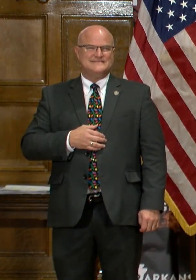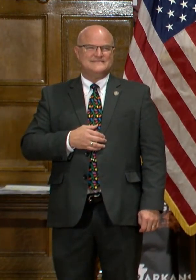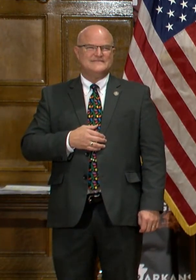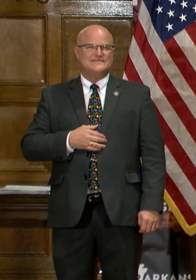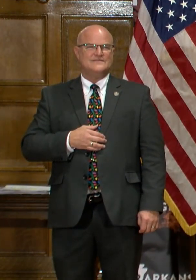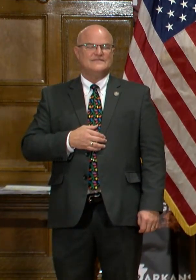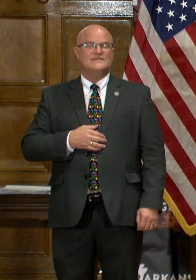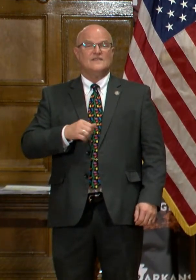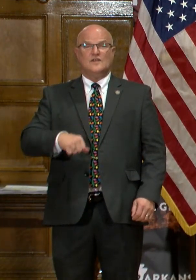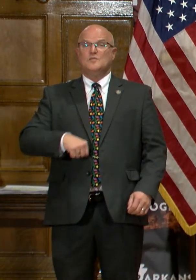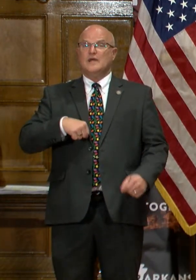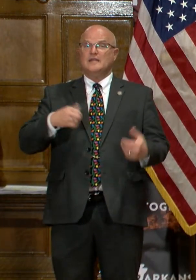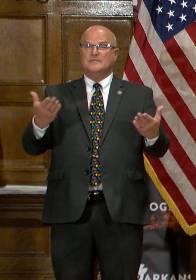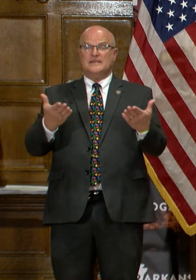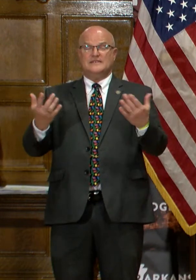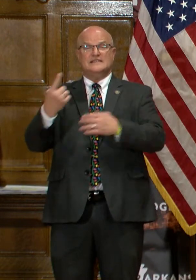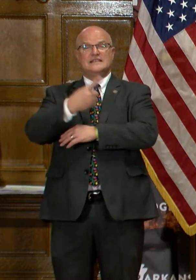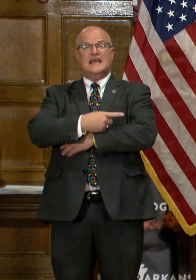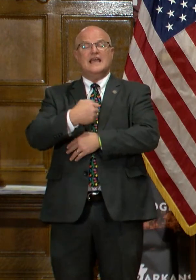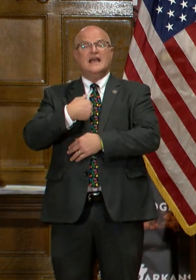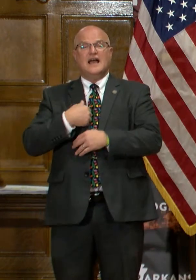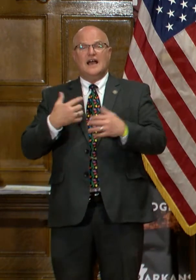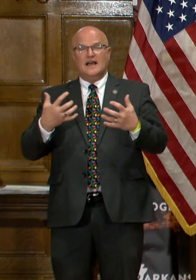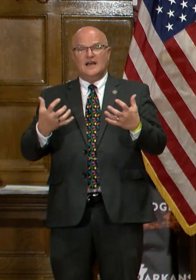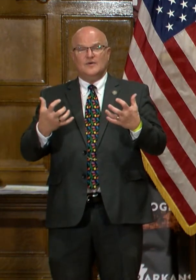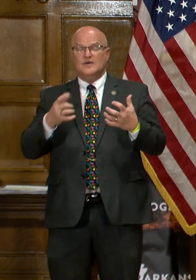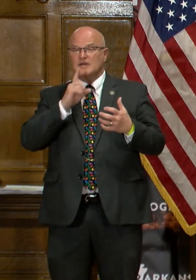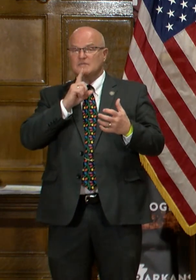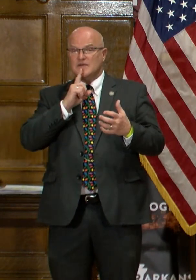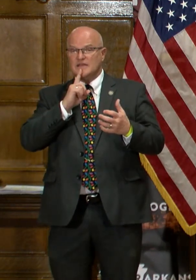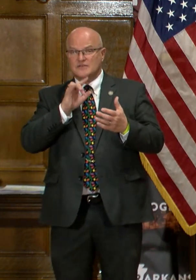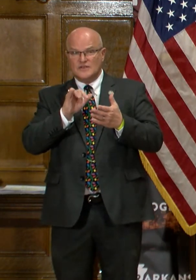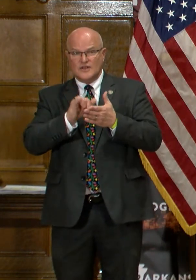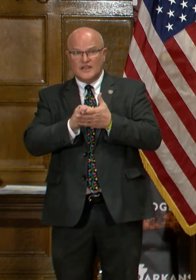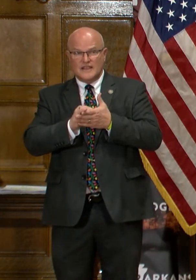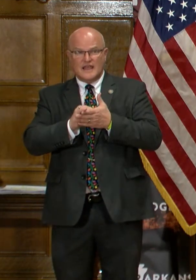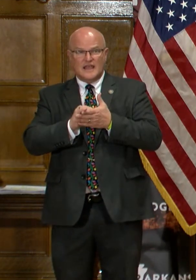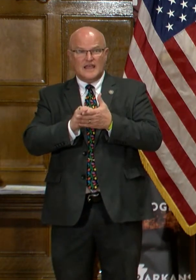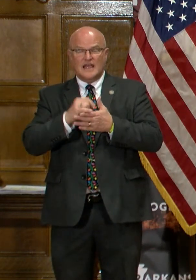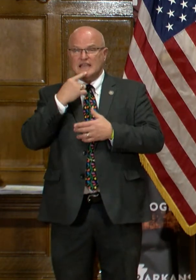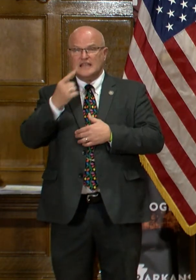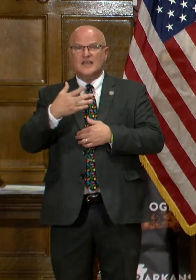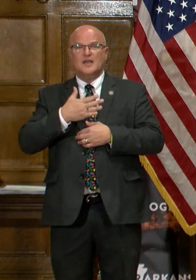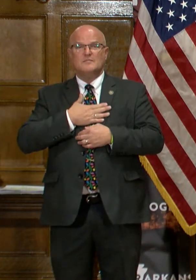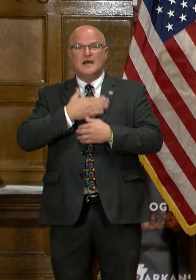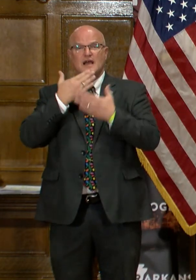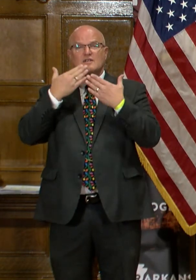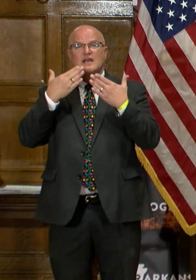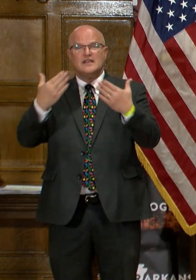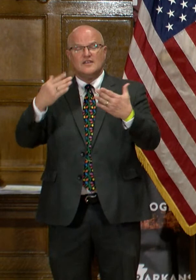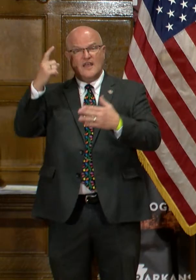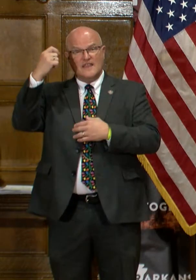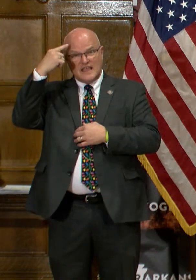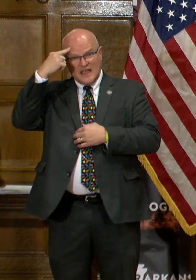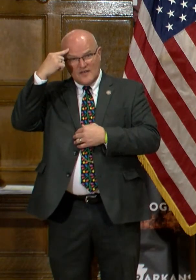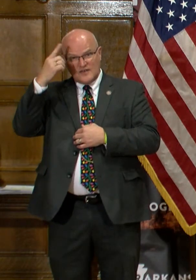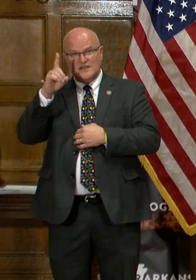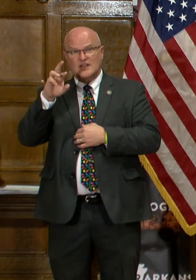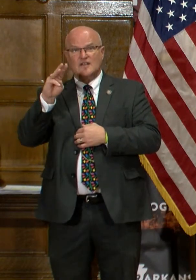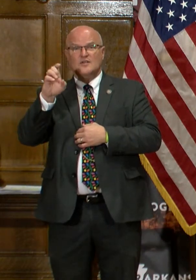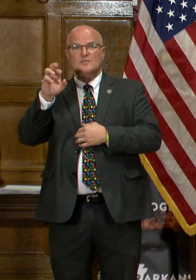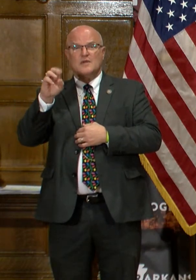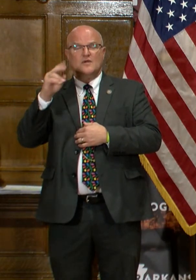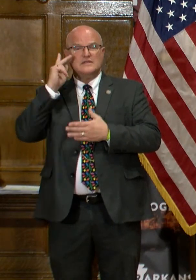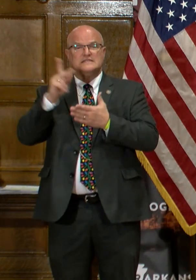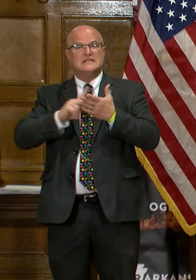Yes, very proud to be here today. I want to make sure I tell you my gratitude to the governor and Dr.